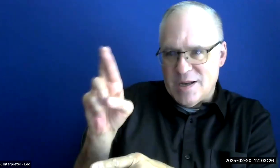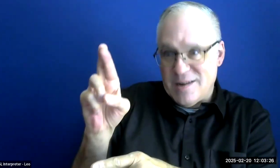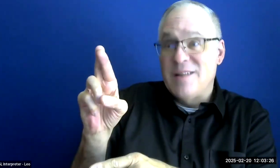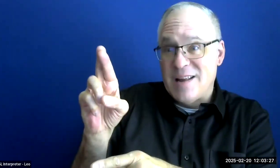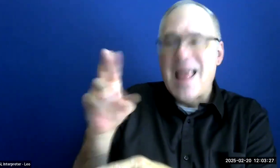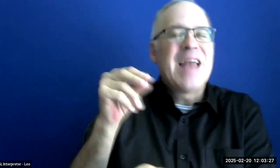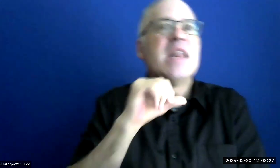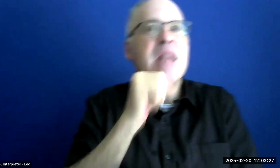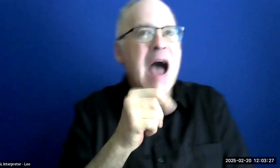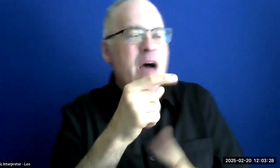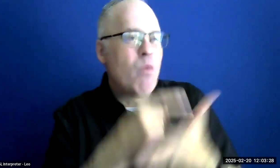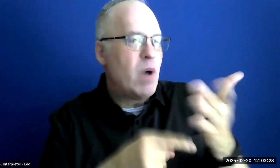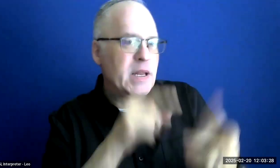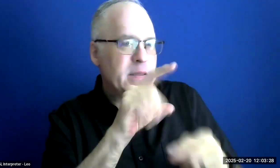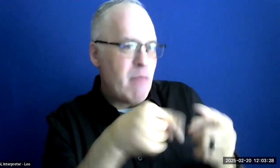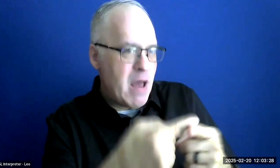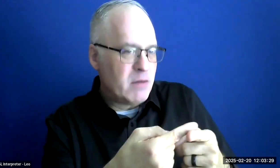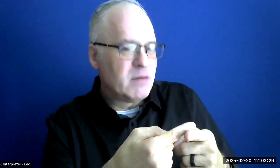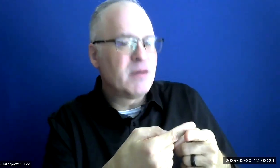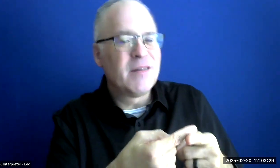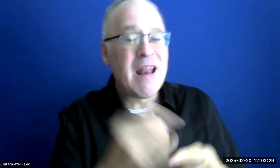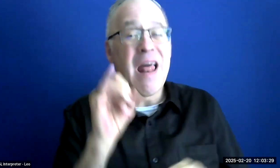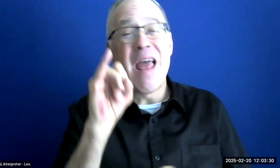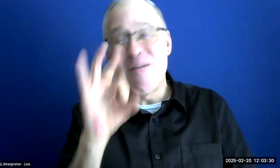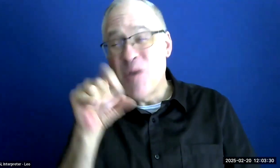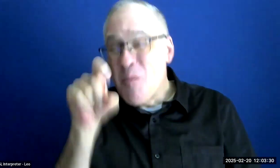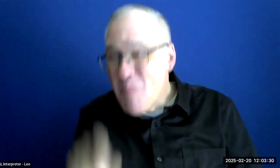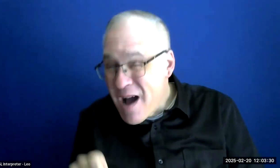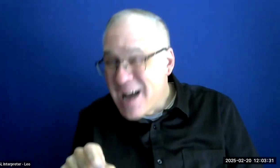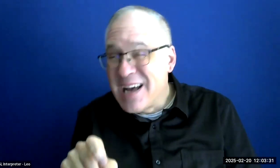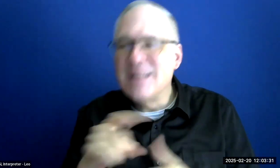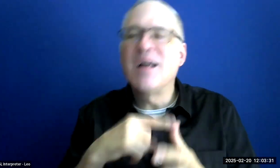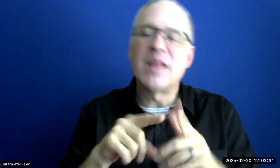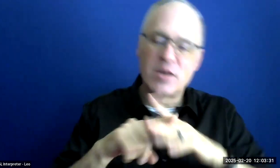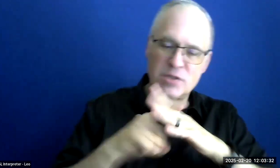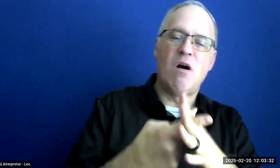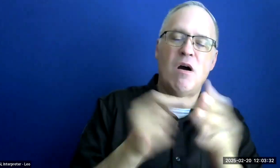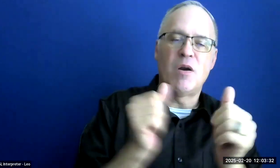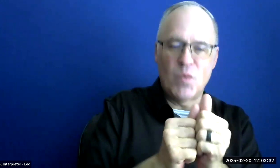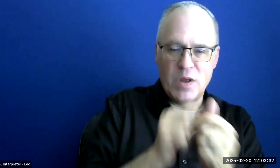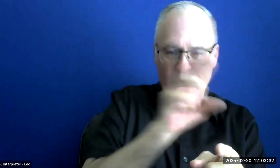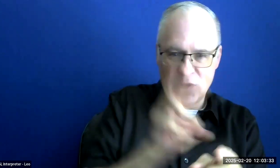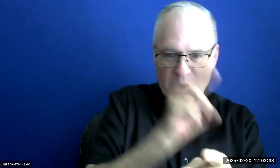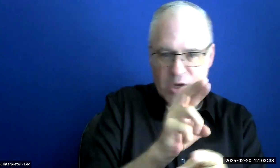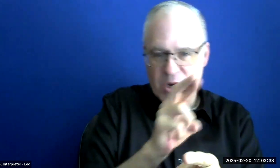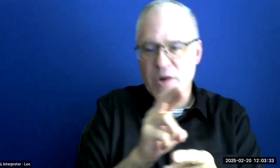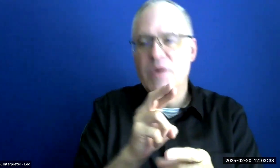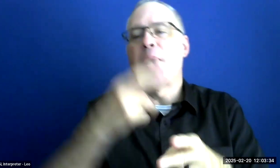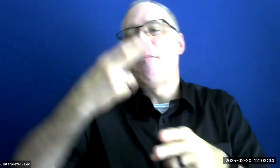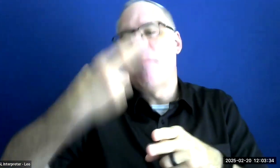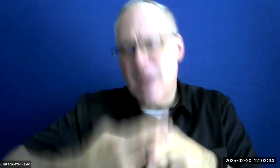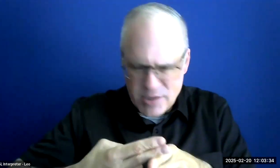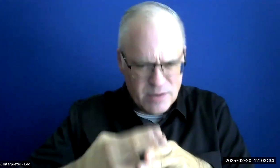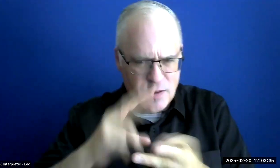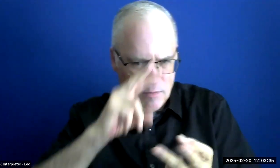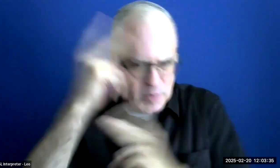not. And when you have to address misinformation, lead with the truth, acknowledge the misinformation, and